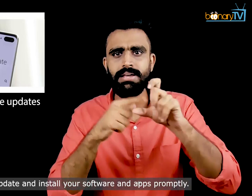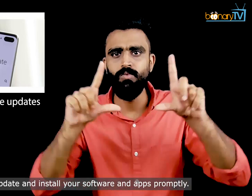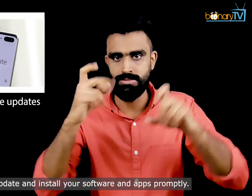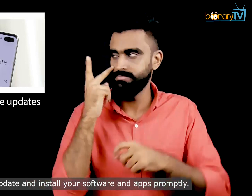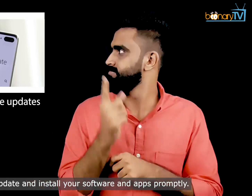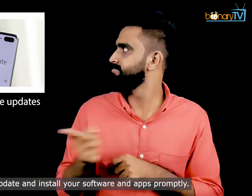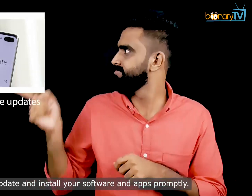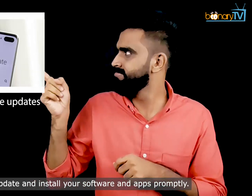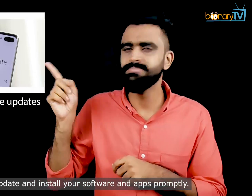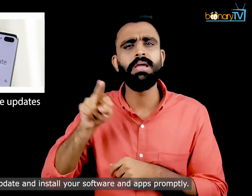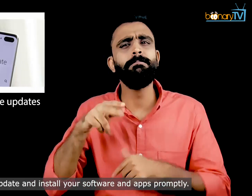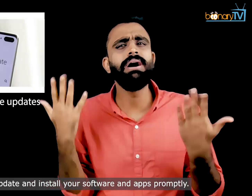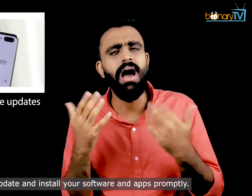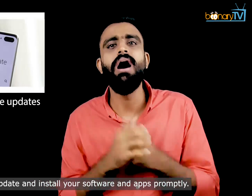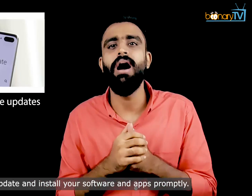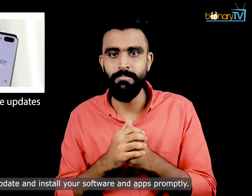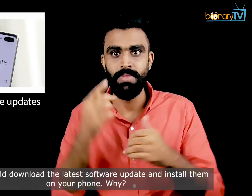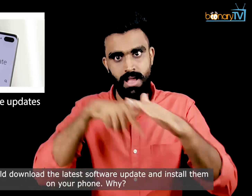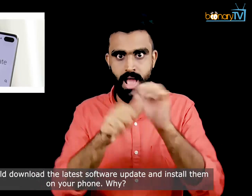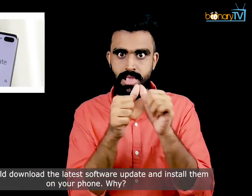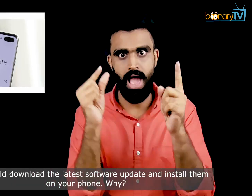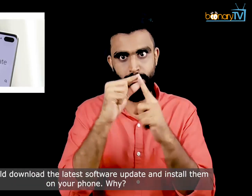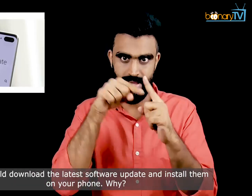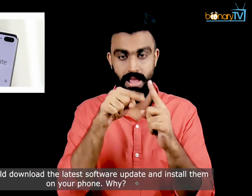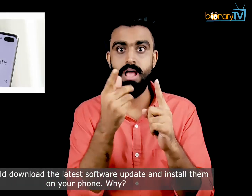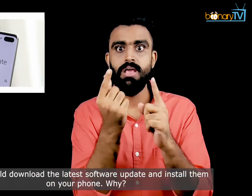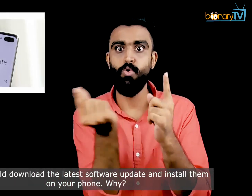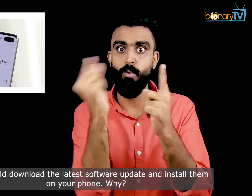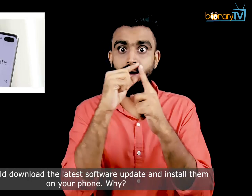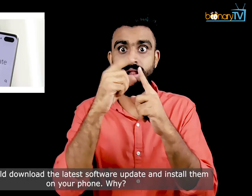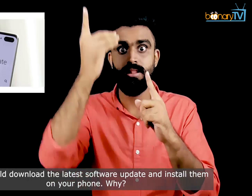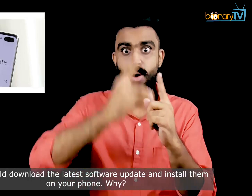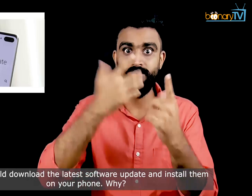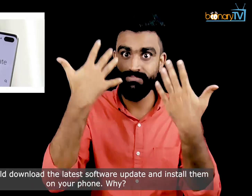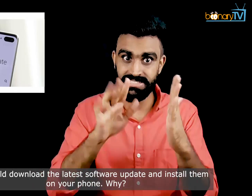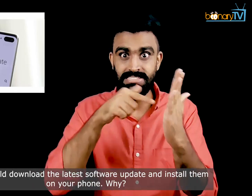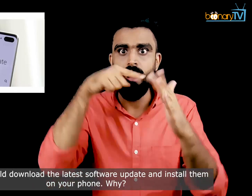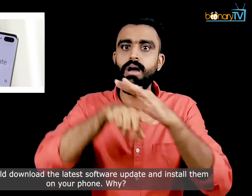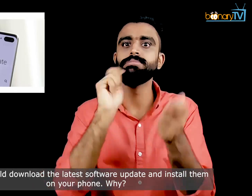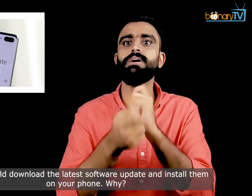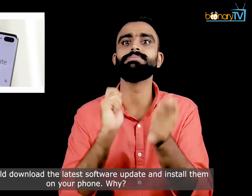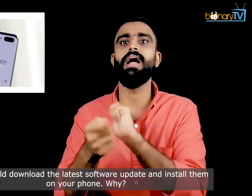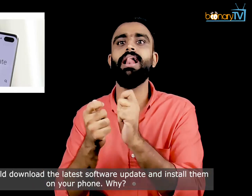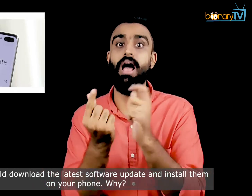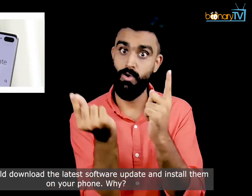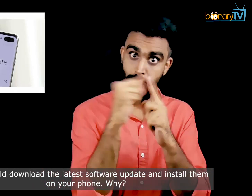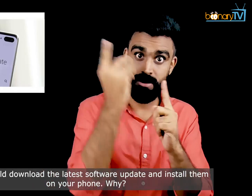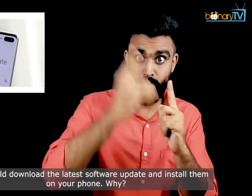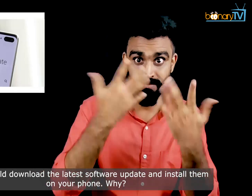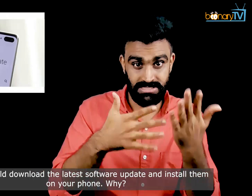apps promptly. You should download the latest software update and install them on